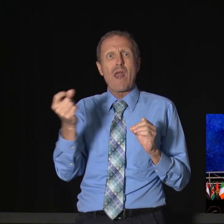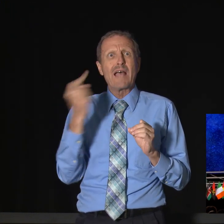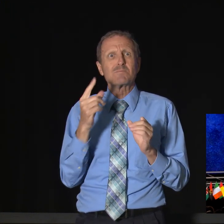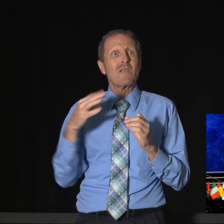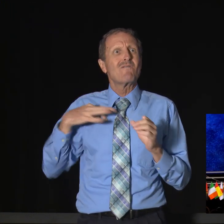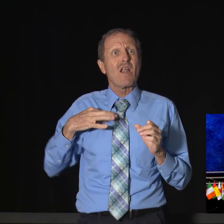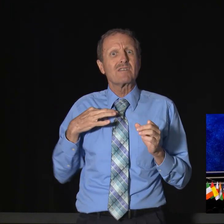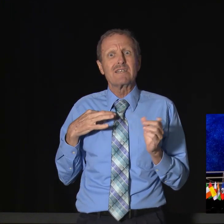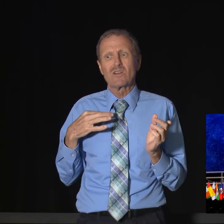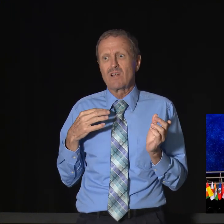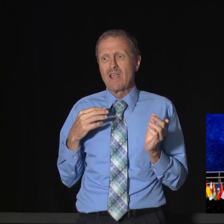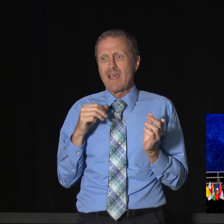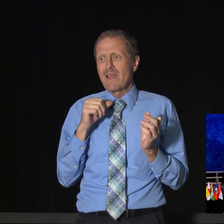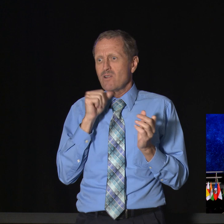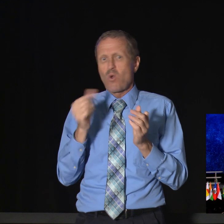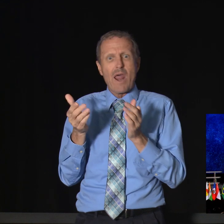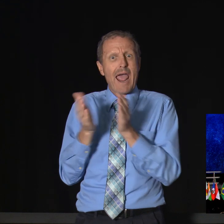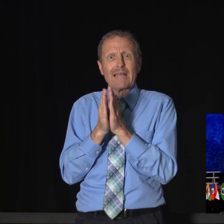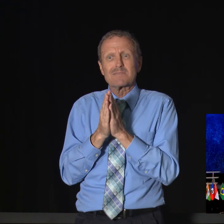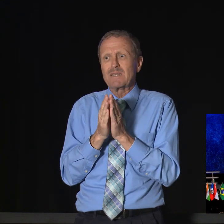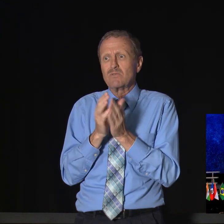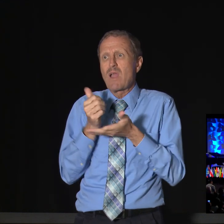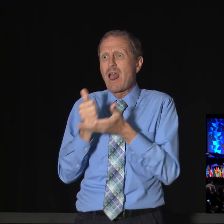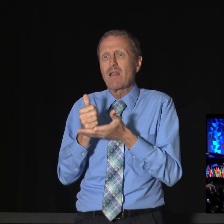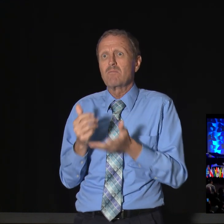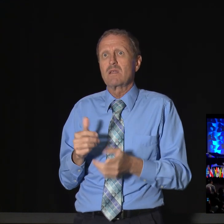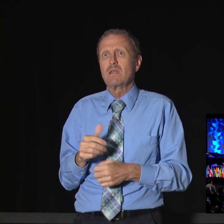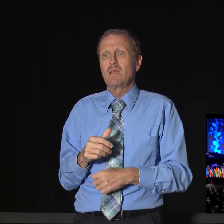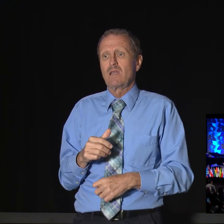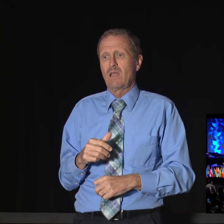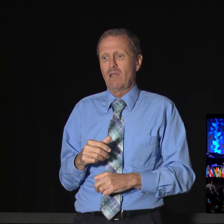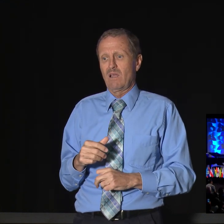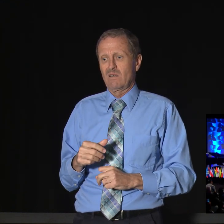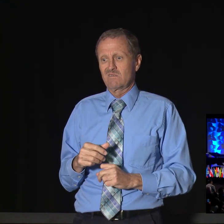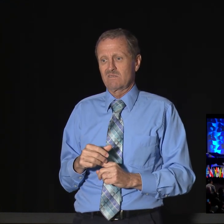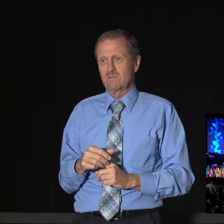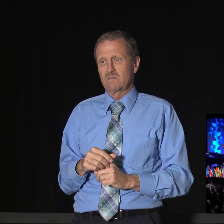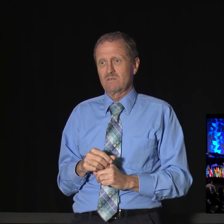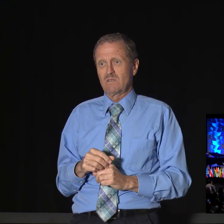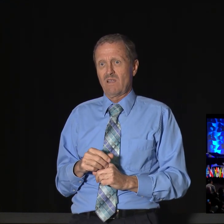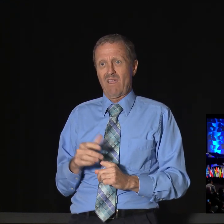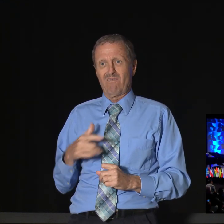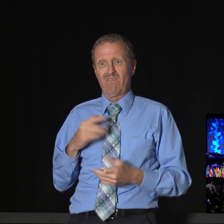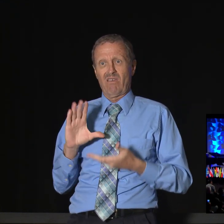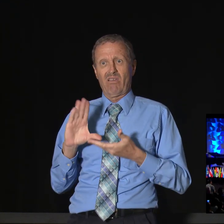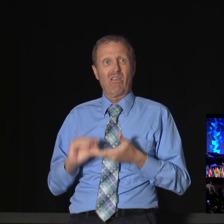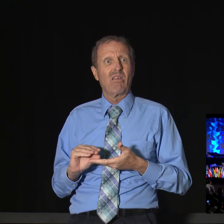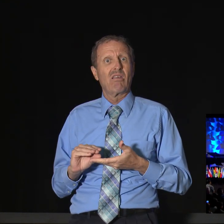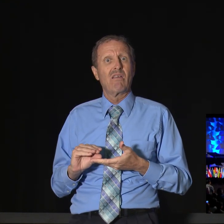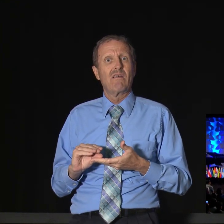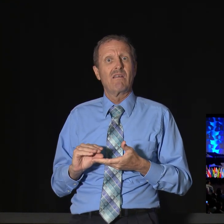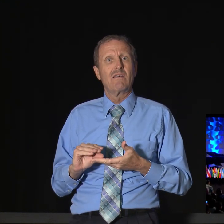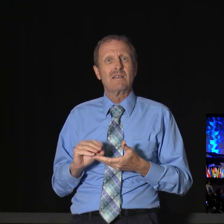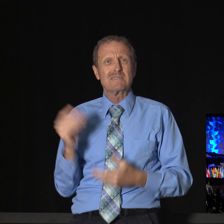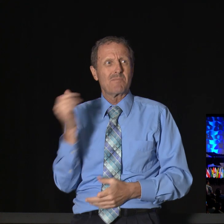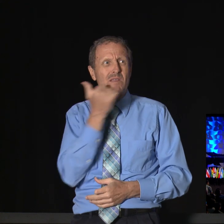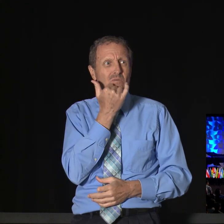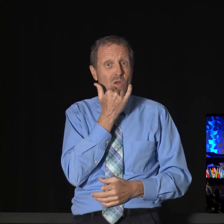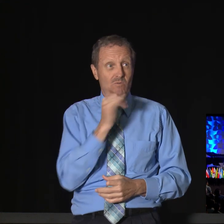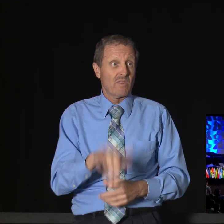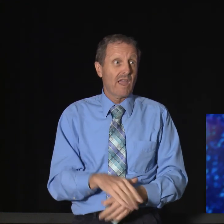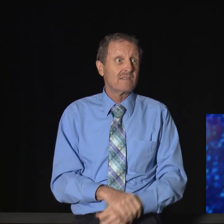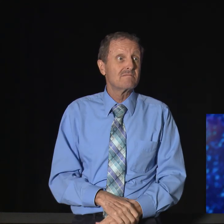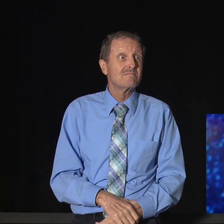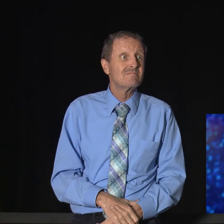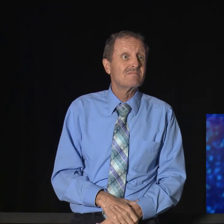or serve in a position anymore. Something is wrong with that.